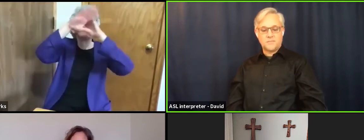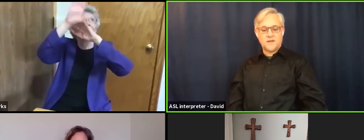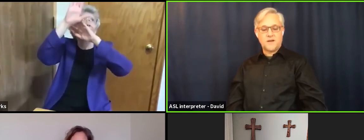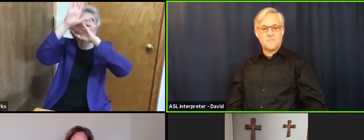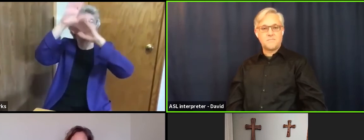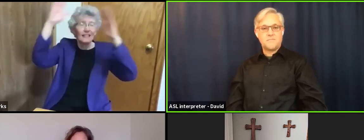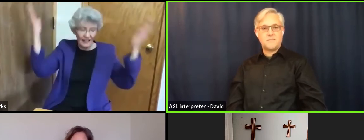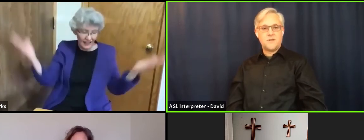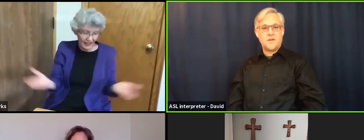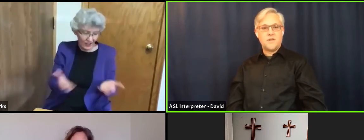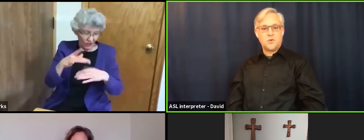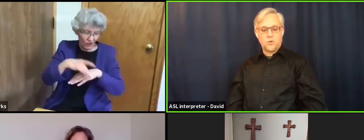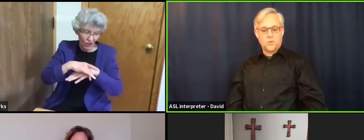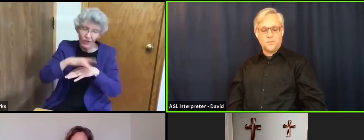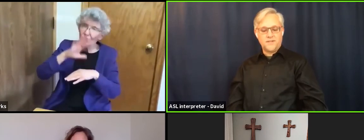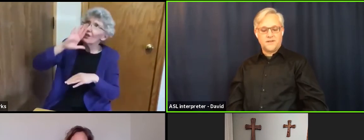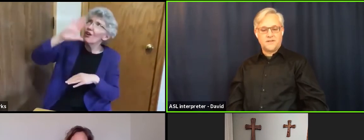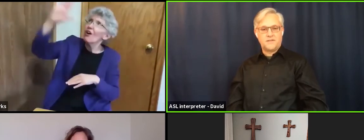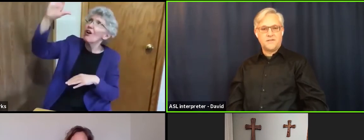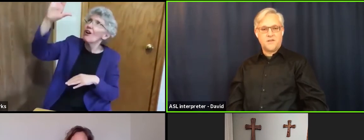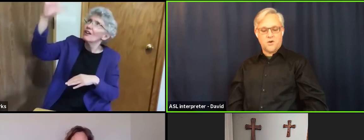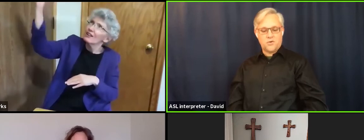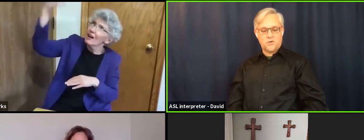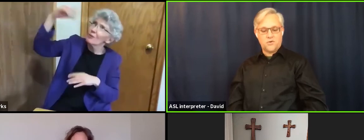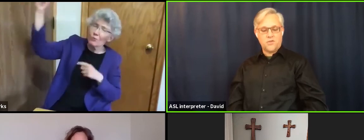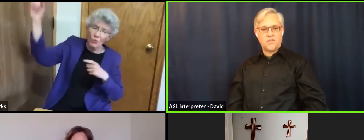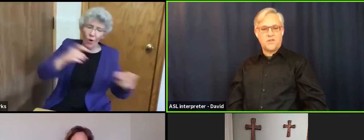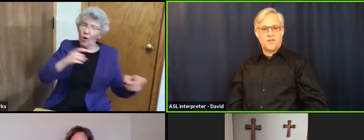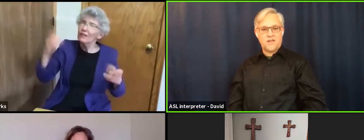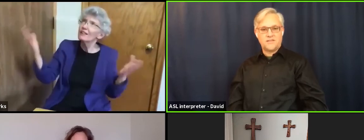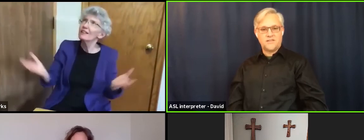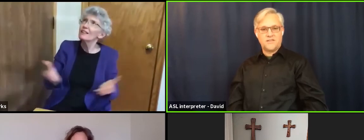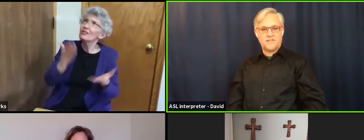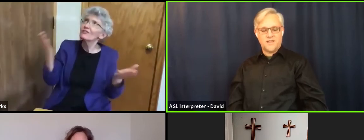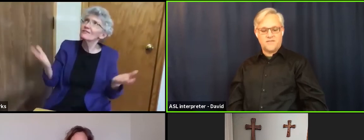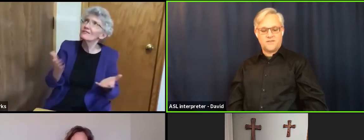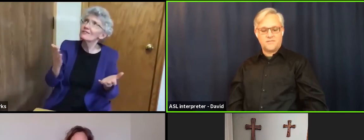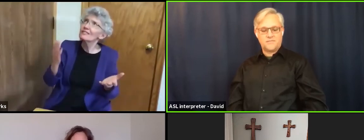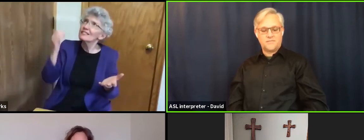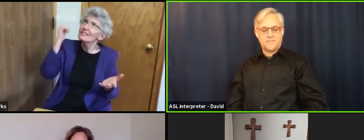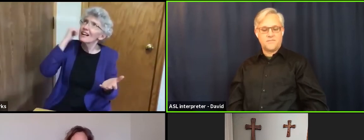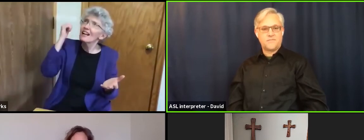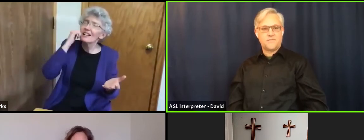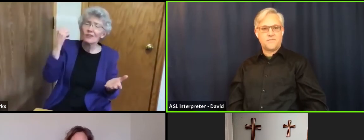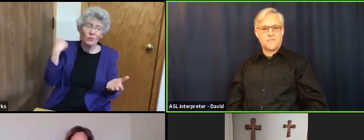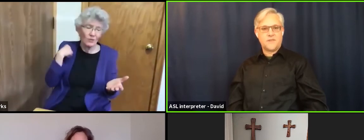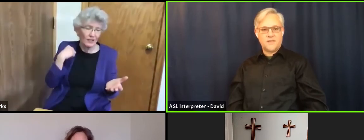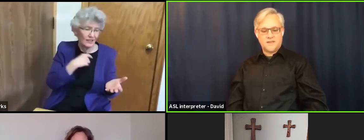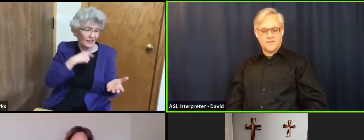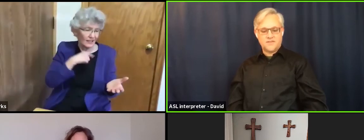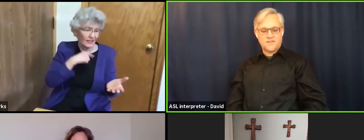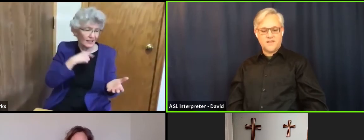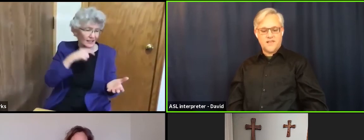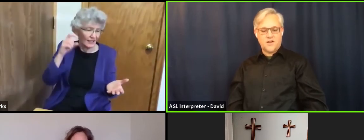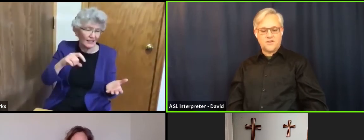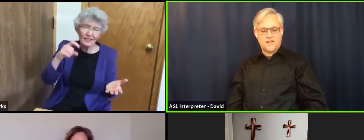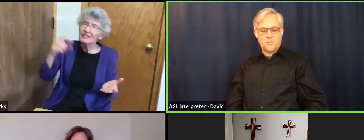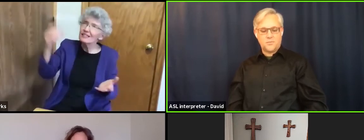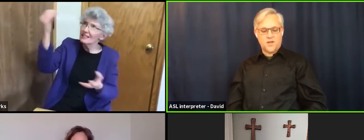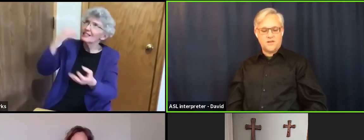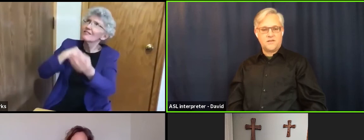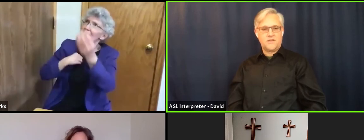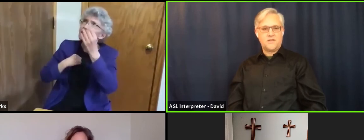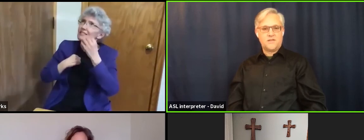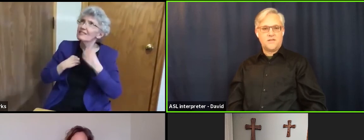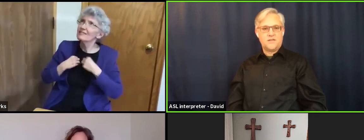Your kingdom come, your will be done, on earth as it is in heaven. Give us this day our